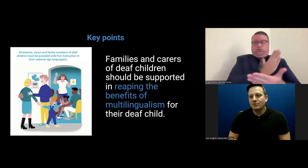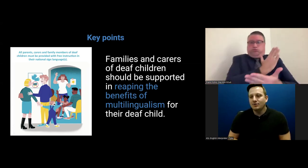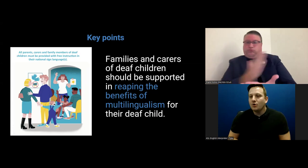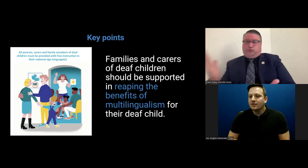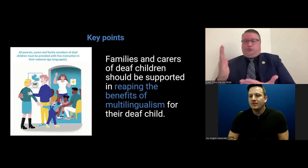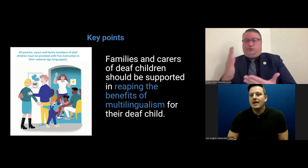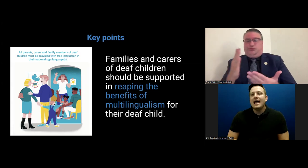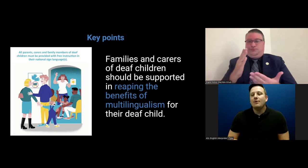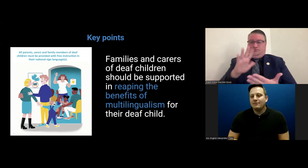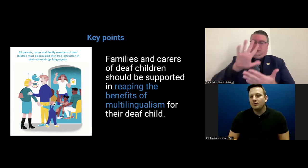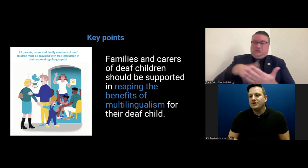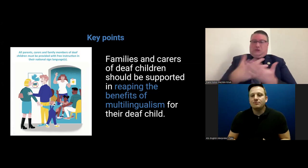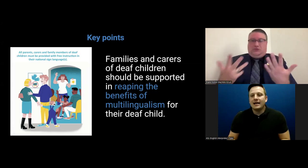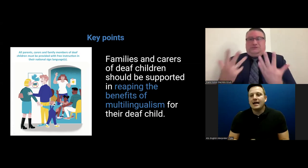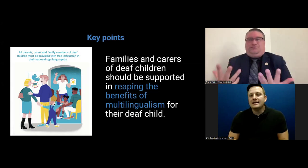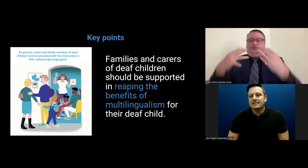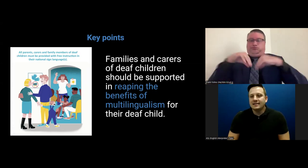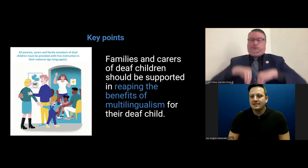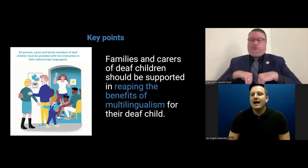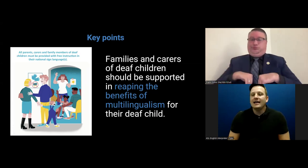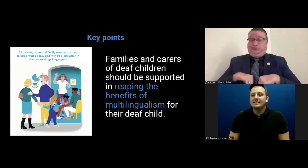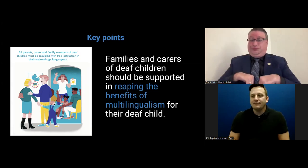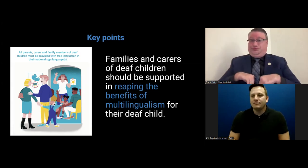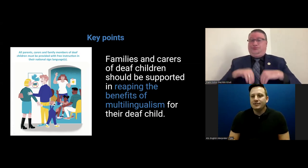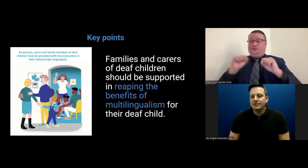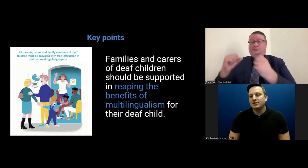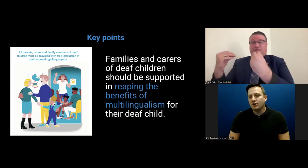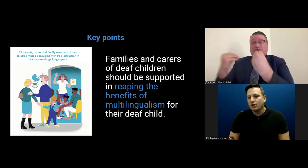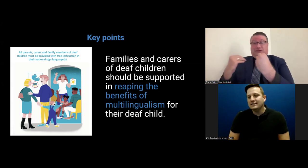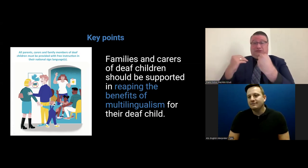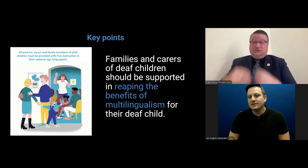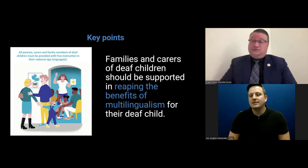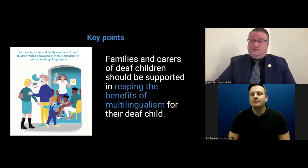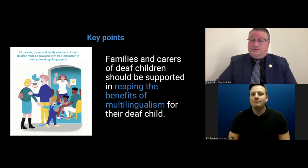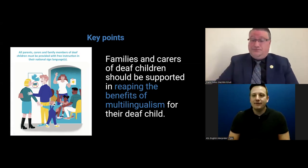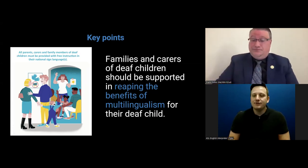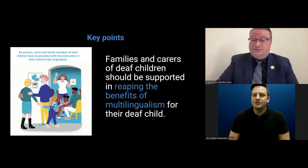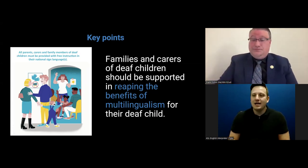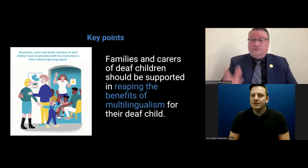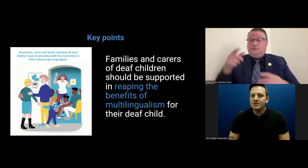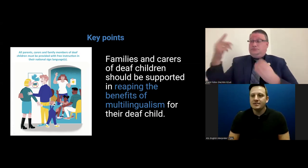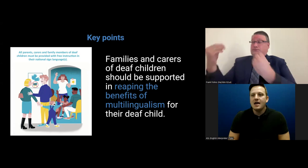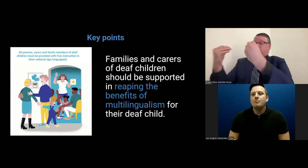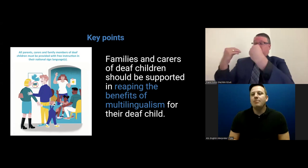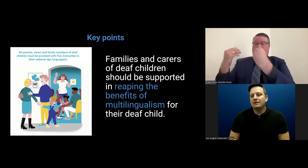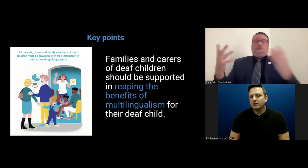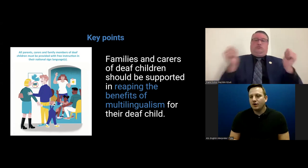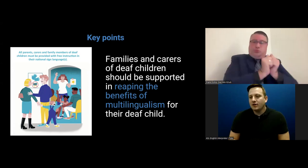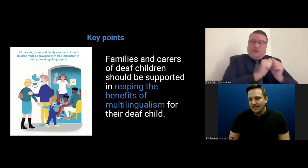global north. However, we do recognize that in different regions, there are different barriers and challenges, but